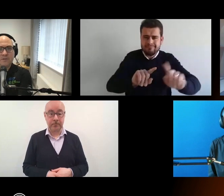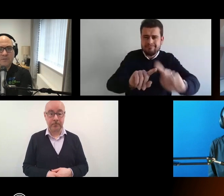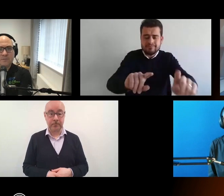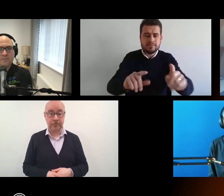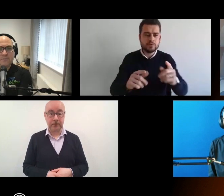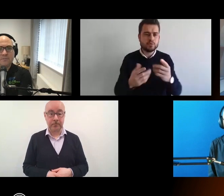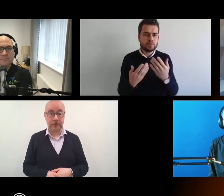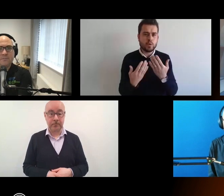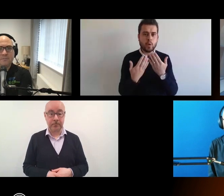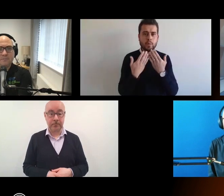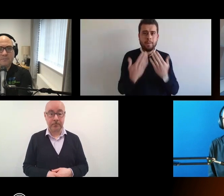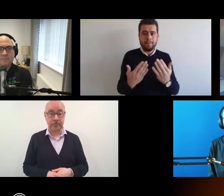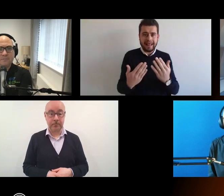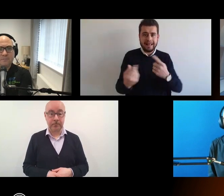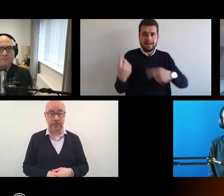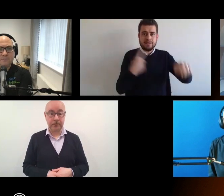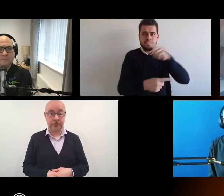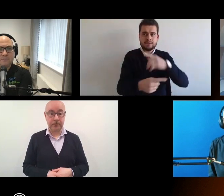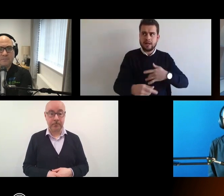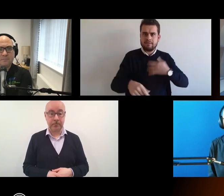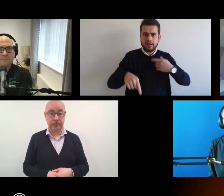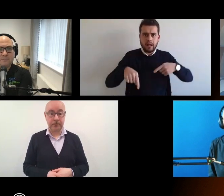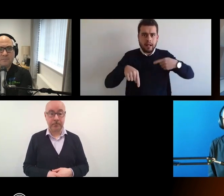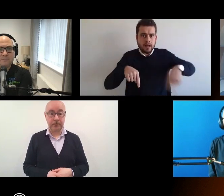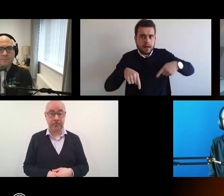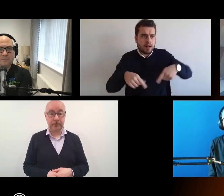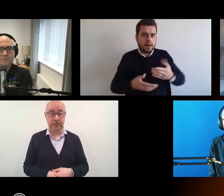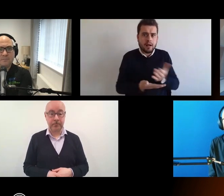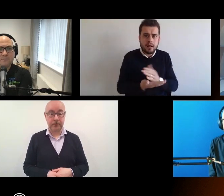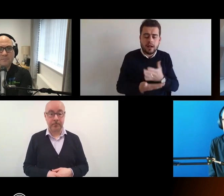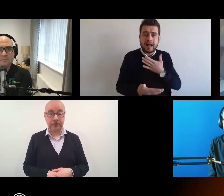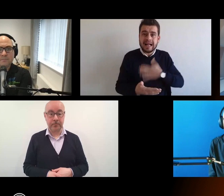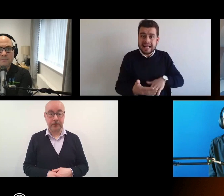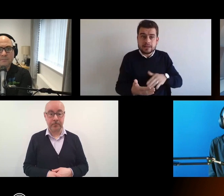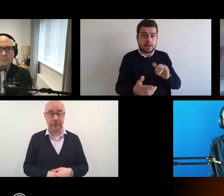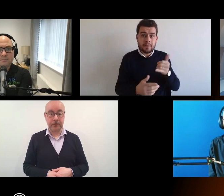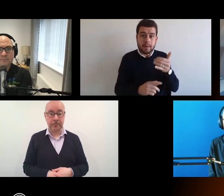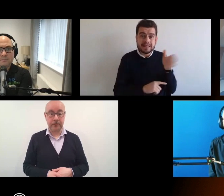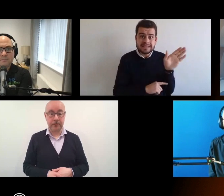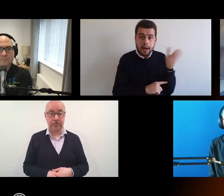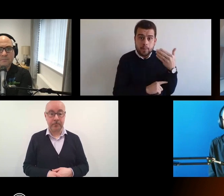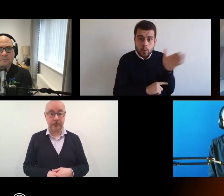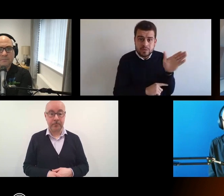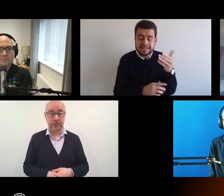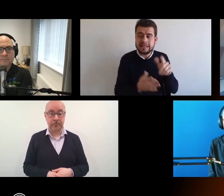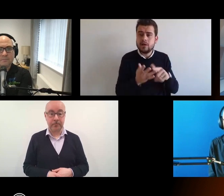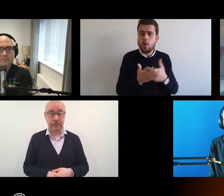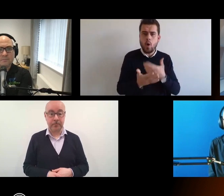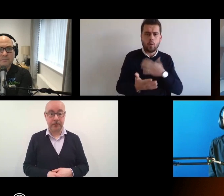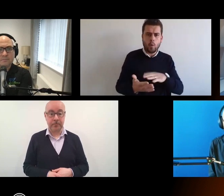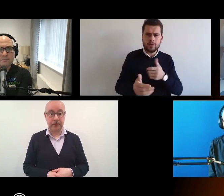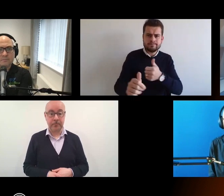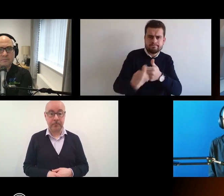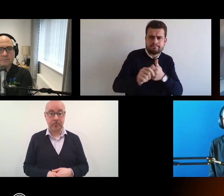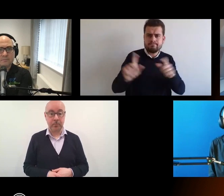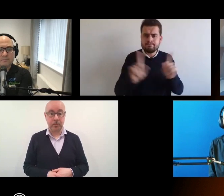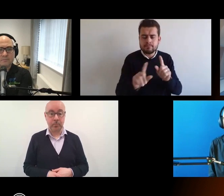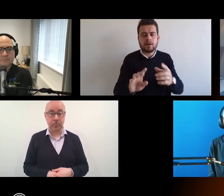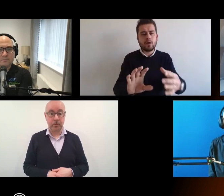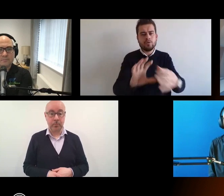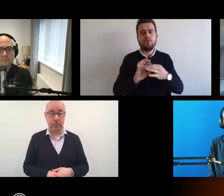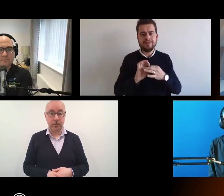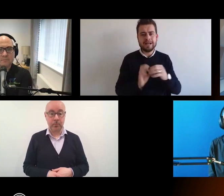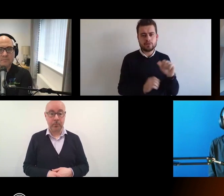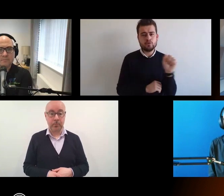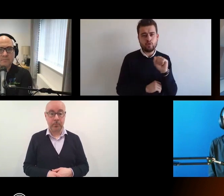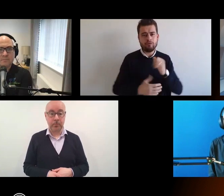face-to-face, remote, captioning, the different services. Please, if you're not sure, if you're anxious, you